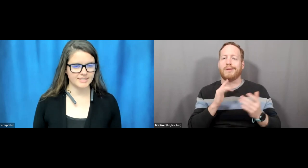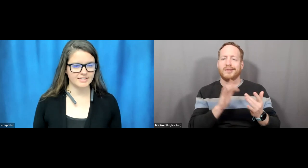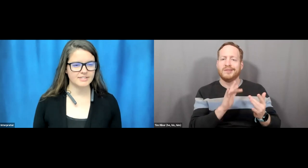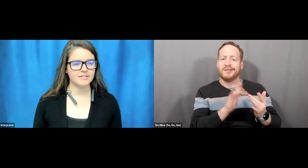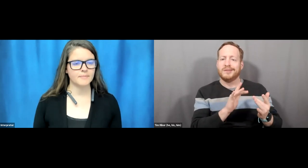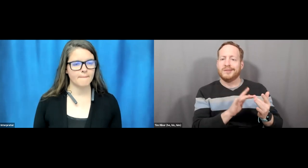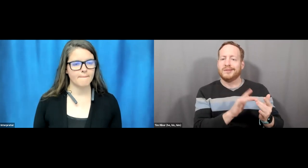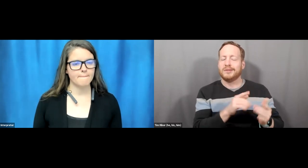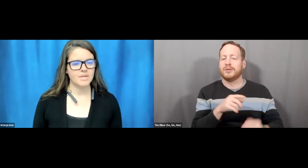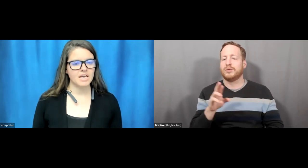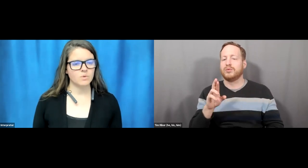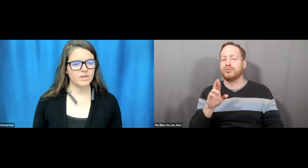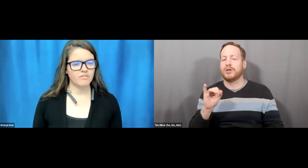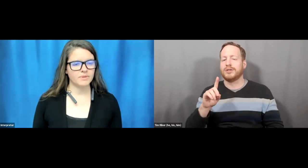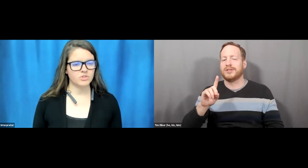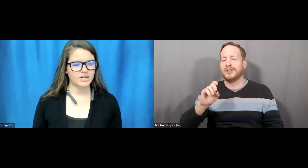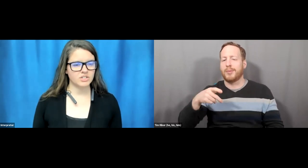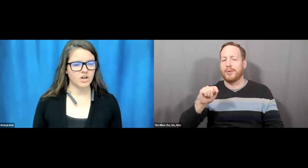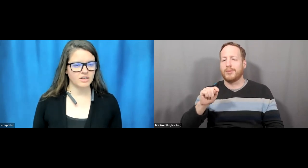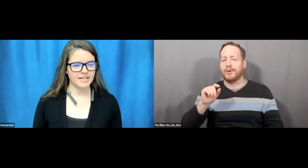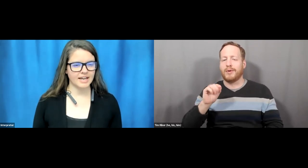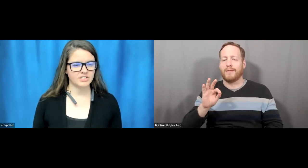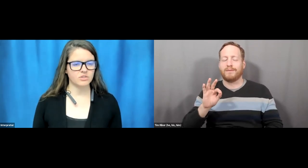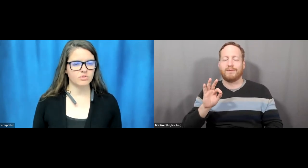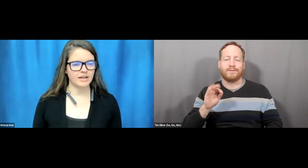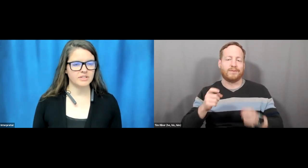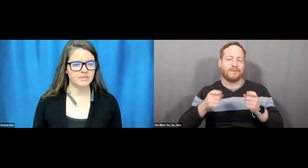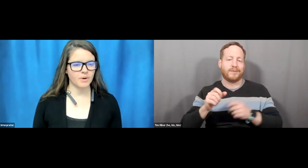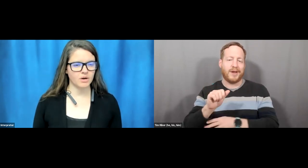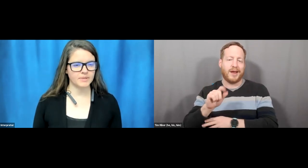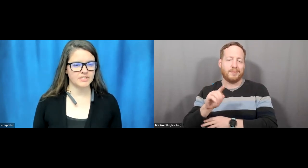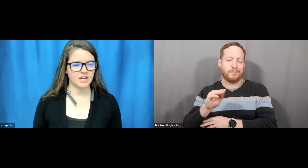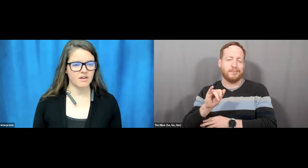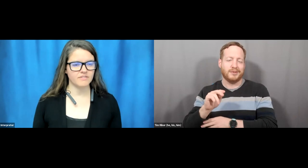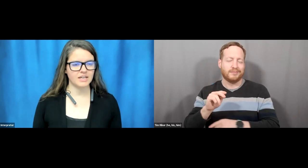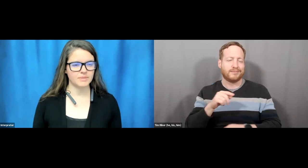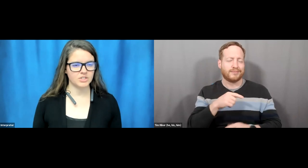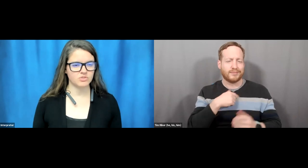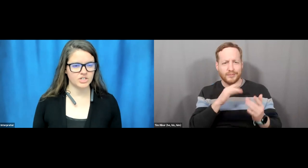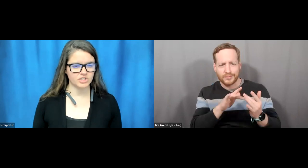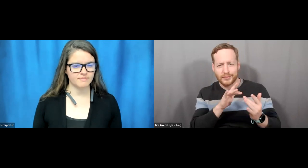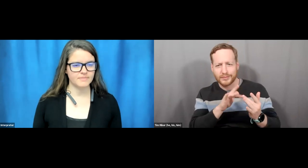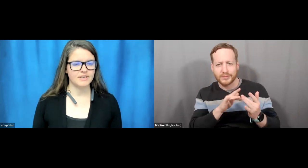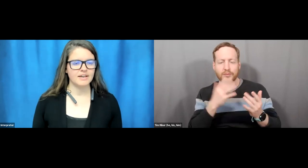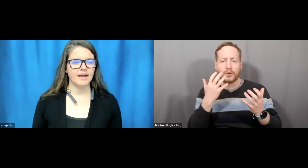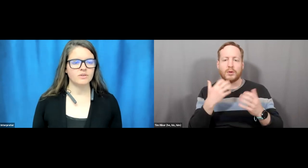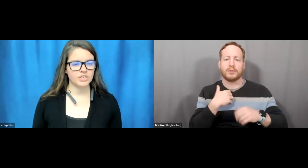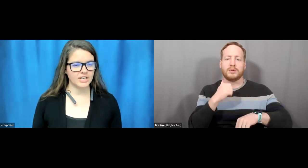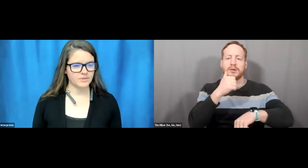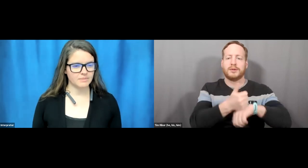process. And we have been trying to contact the Rhode Island Department of Administration and reaching out to them a